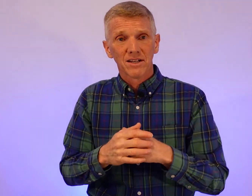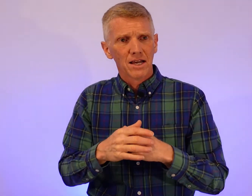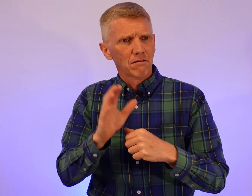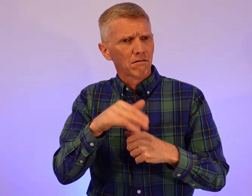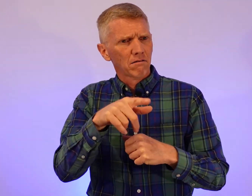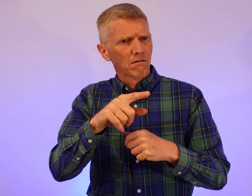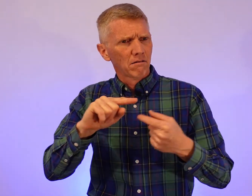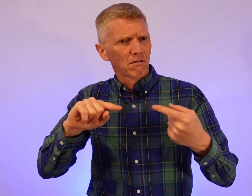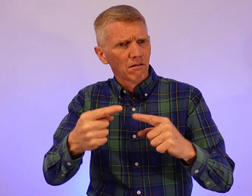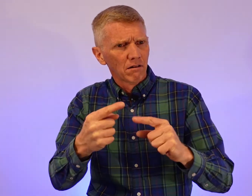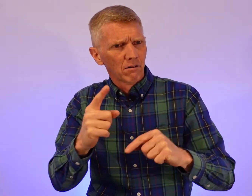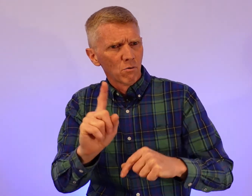say